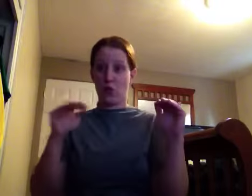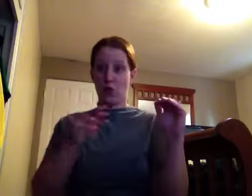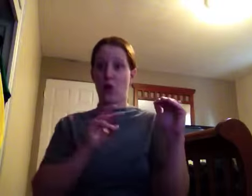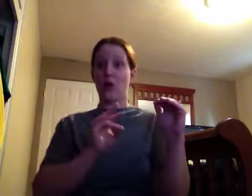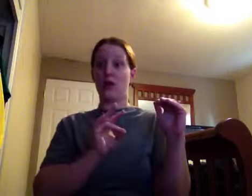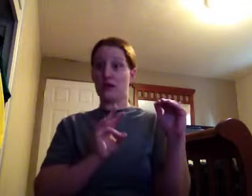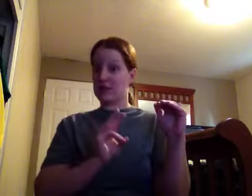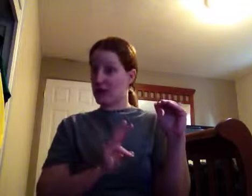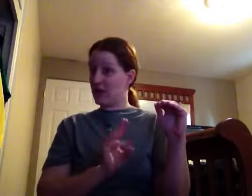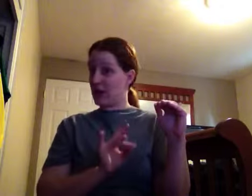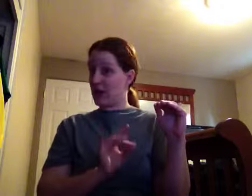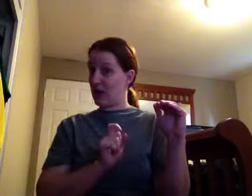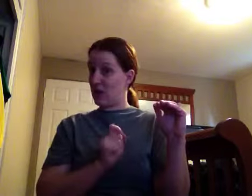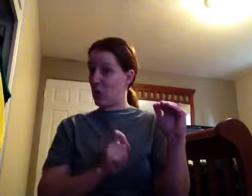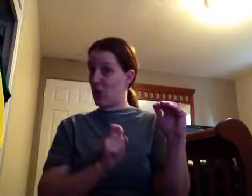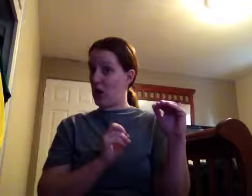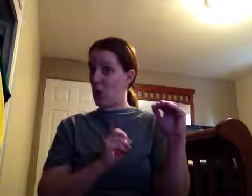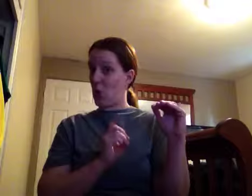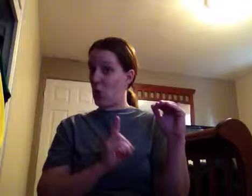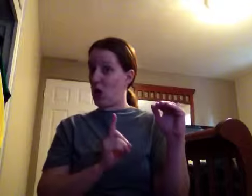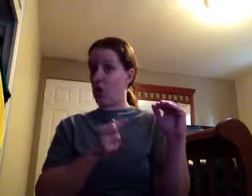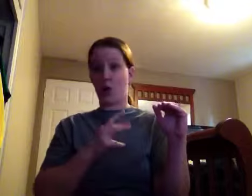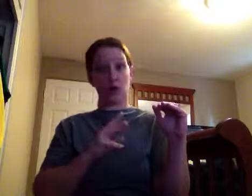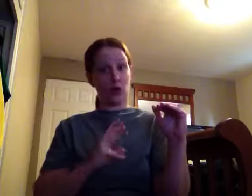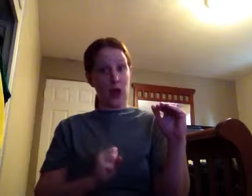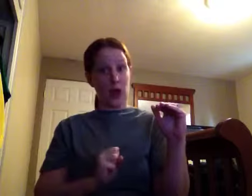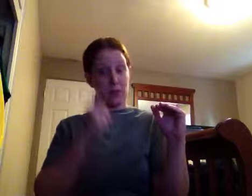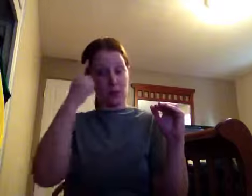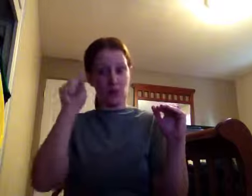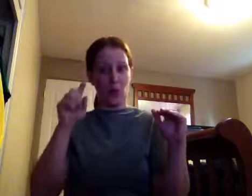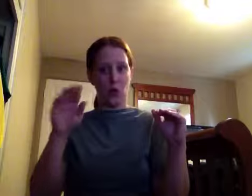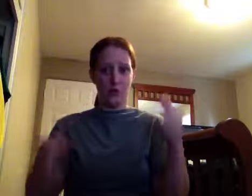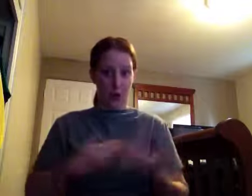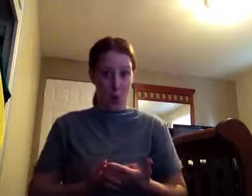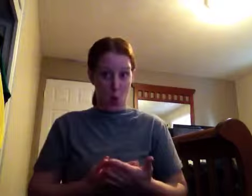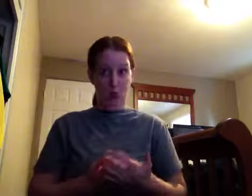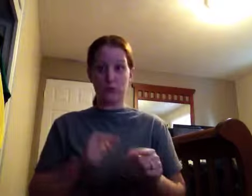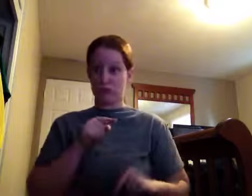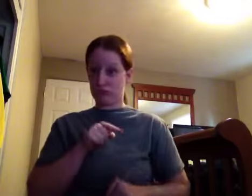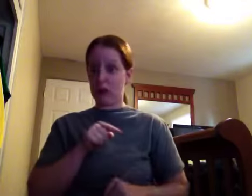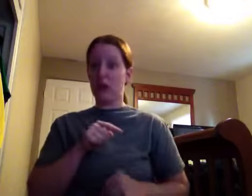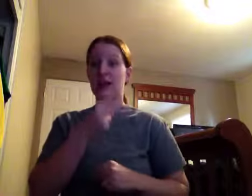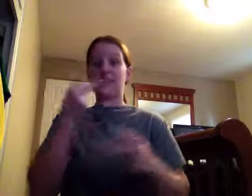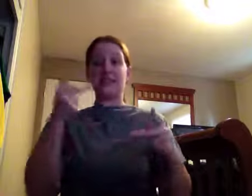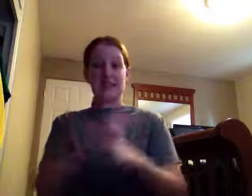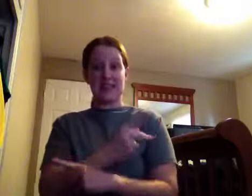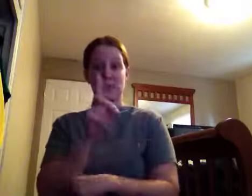78.01 grams for my total, times 100, and that's going to give me a percentage of